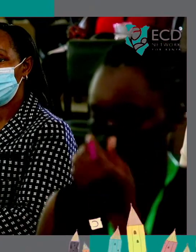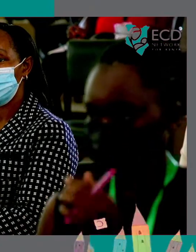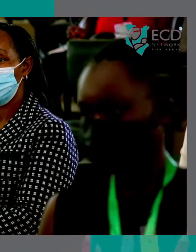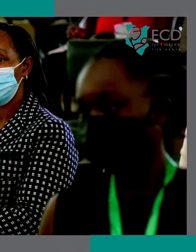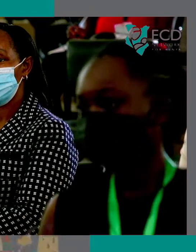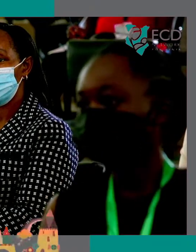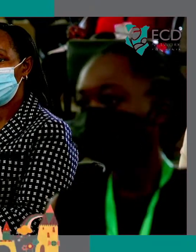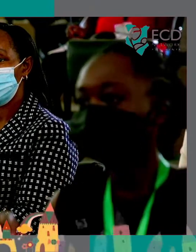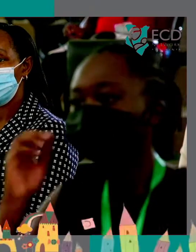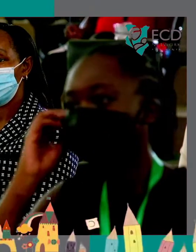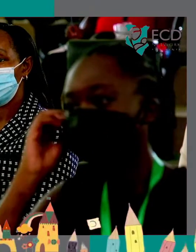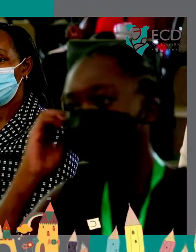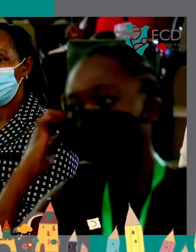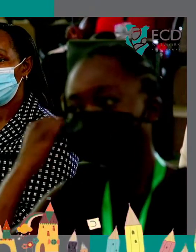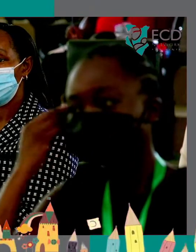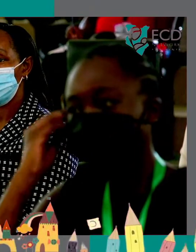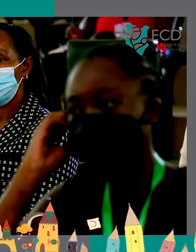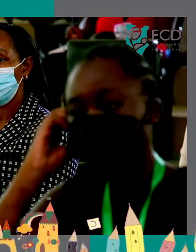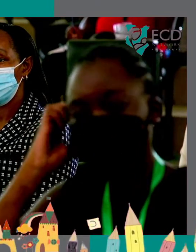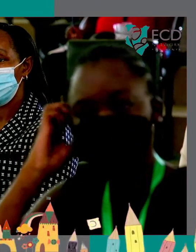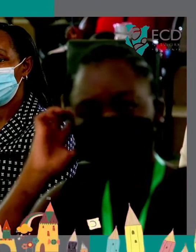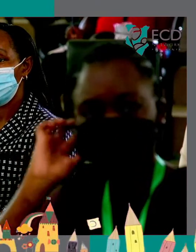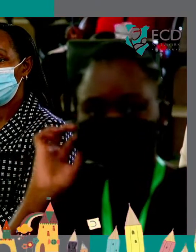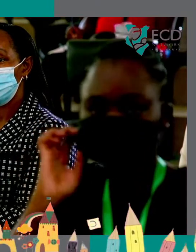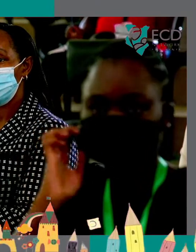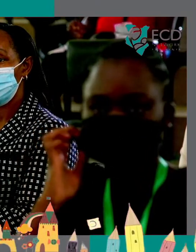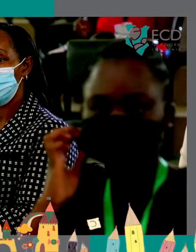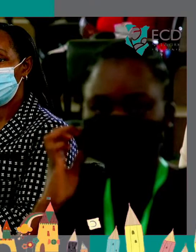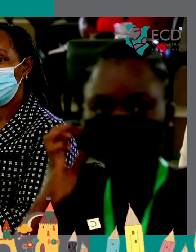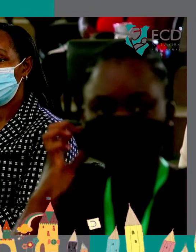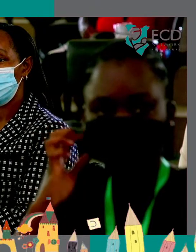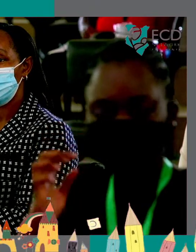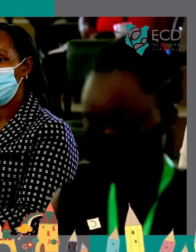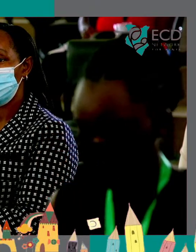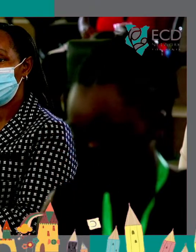services at all levels of service delivery.